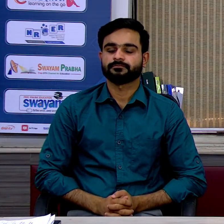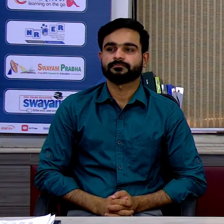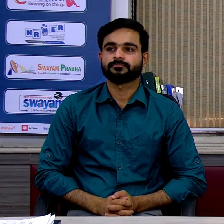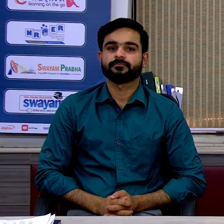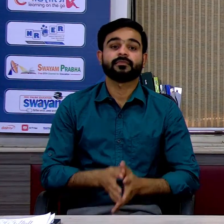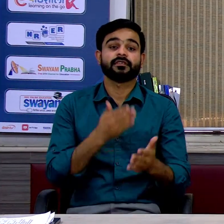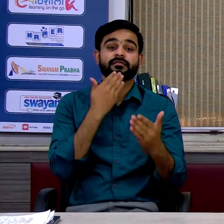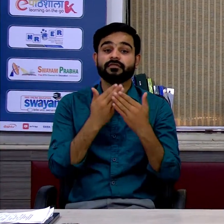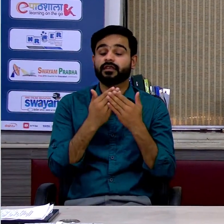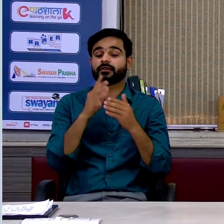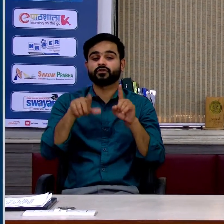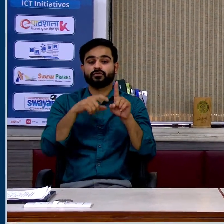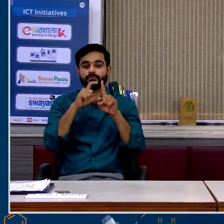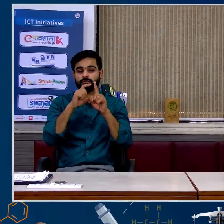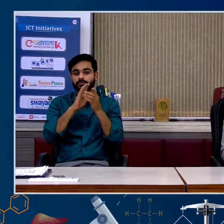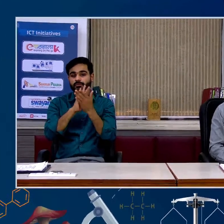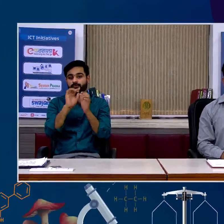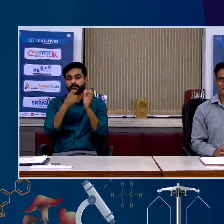Thank you, Dharmendra ji.